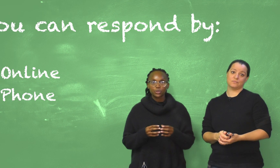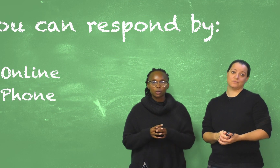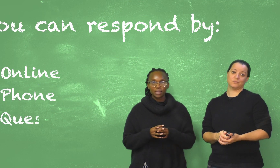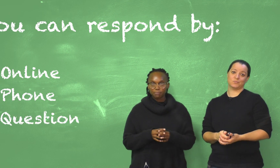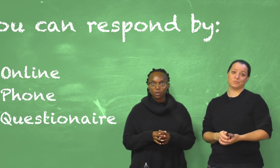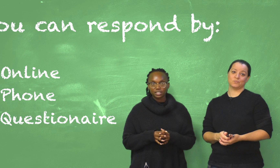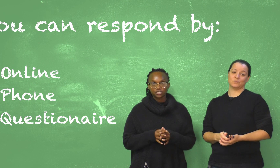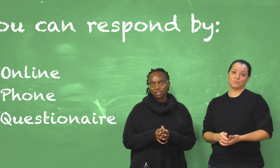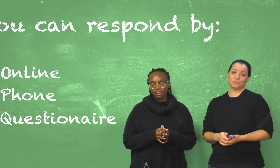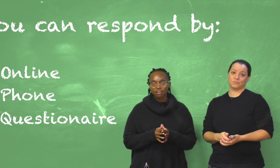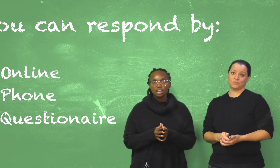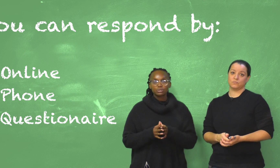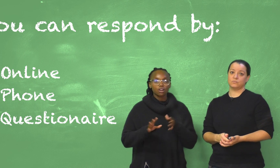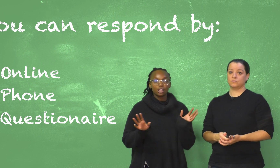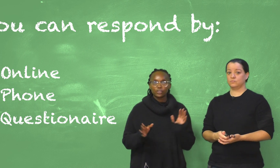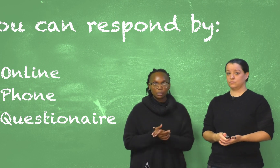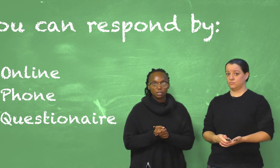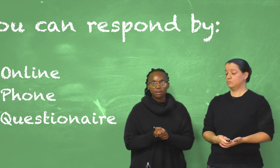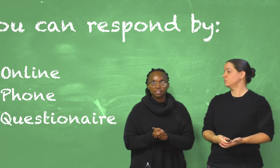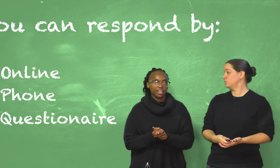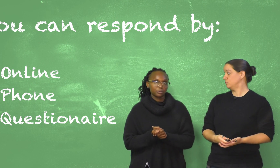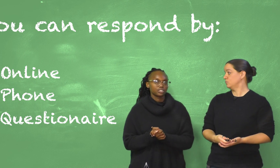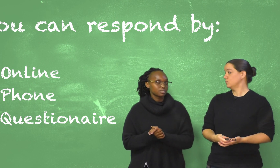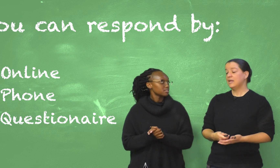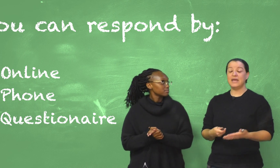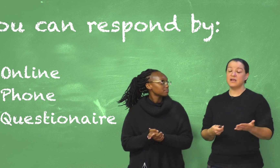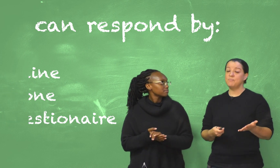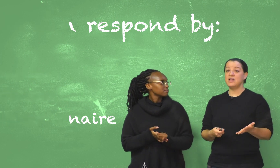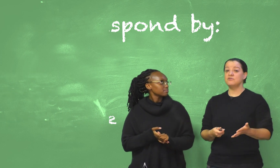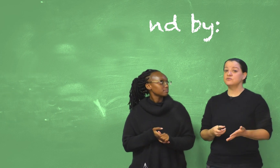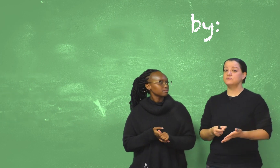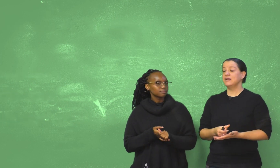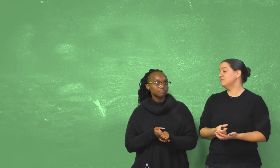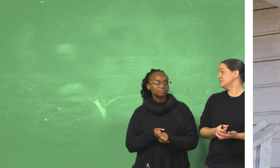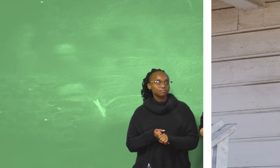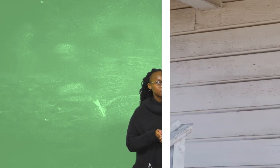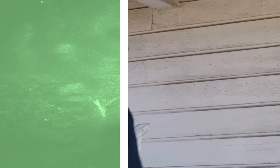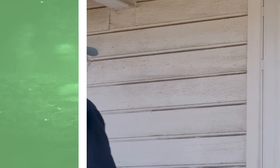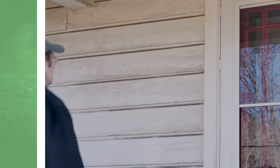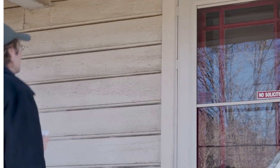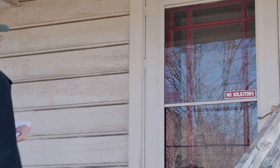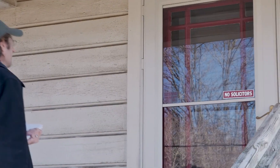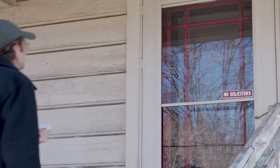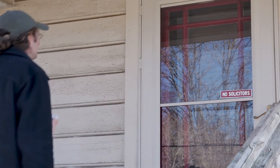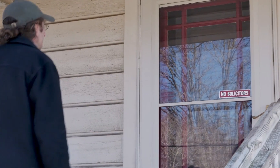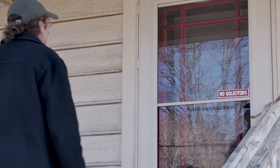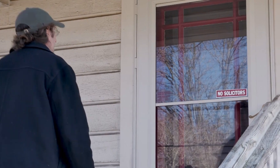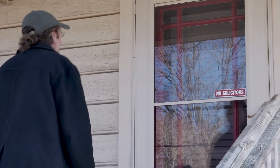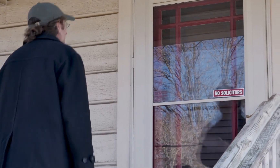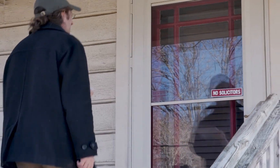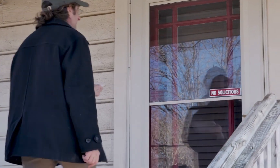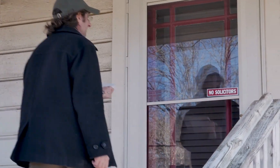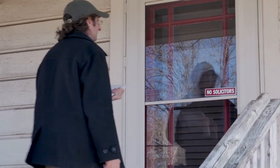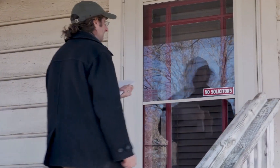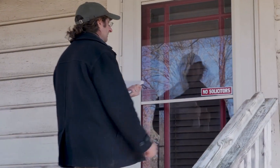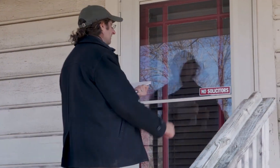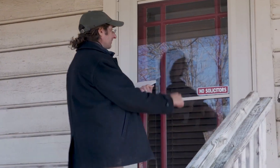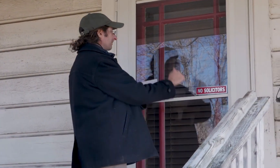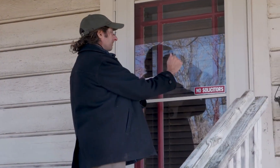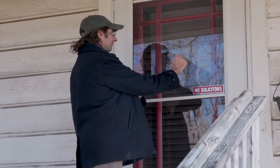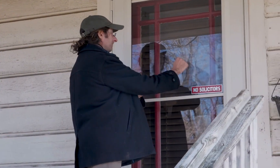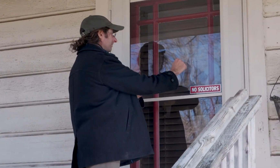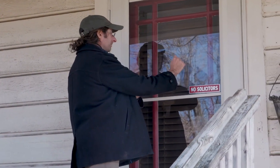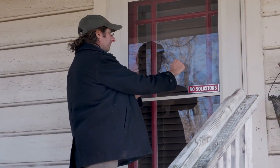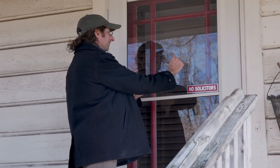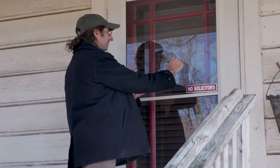the phone, or through a paper questionnaire, which are all available in many languages. And a couple households might even see a census taker coming door to door. That's in a little bit